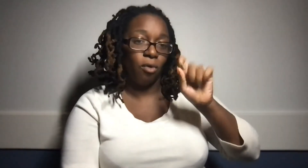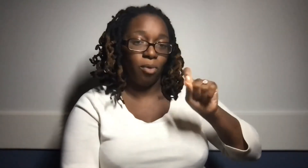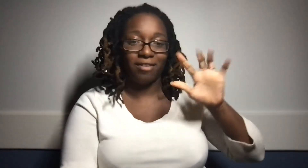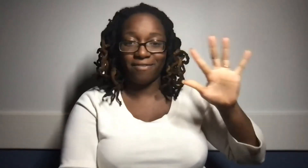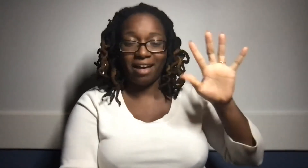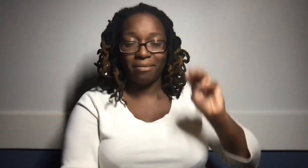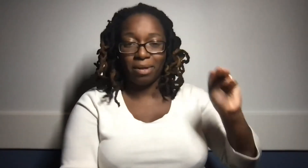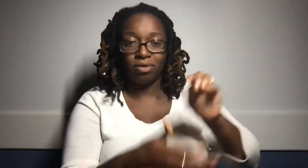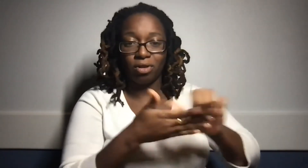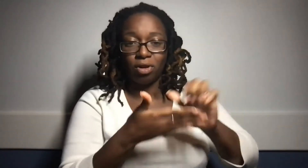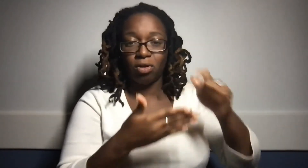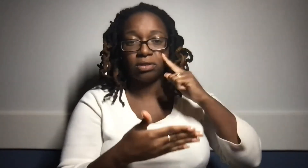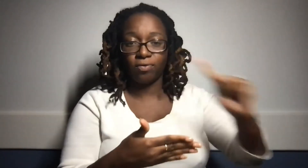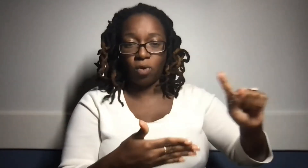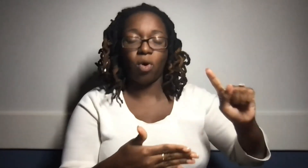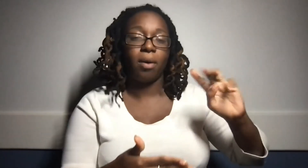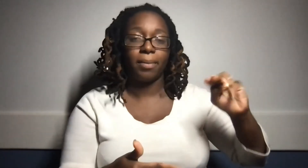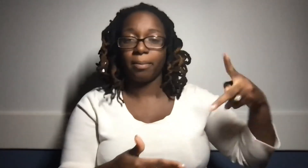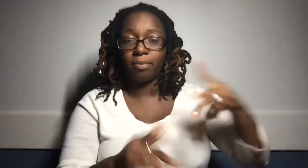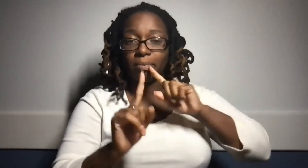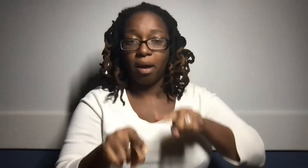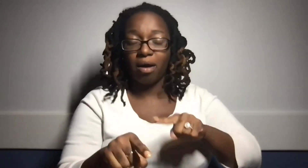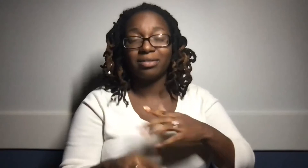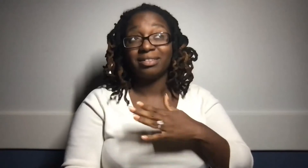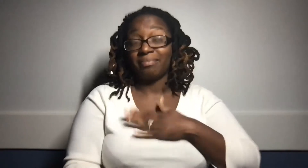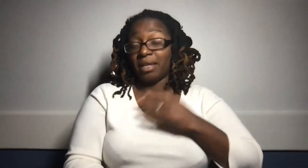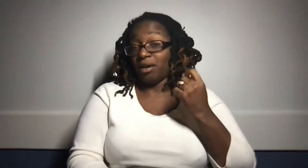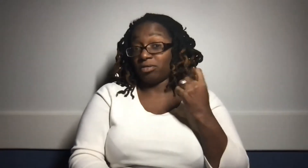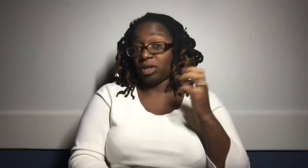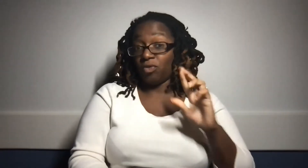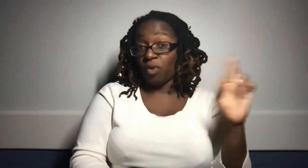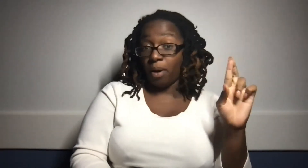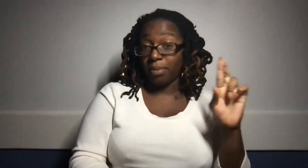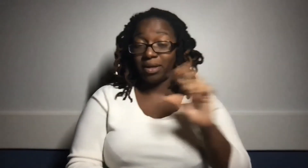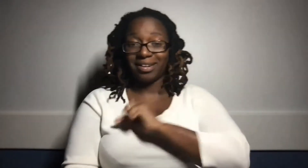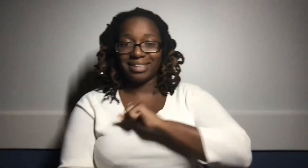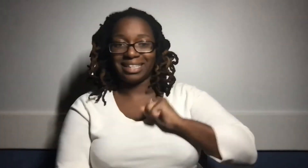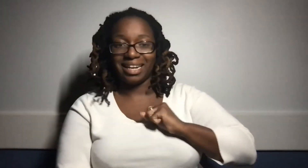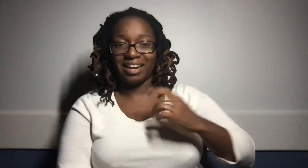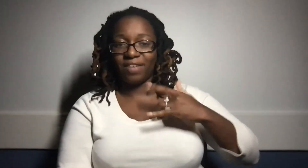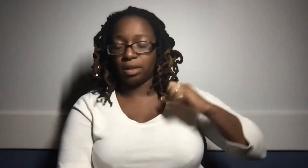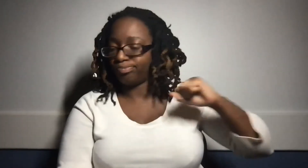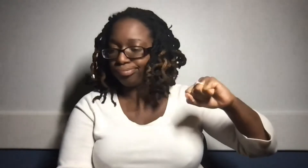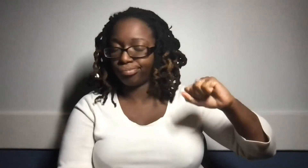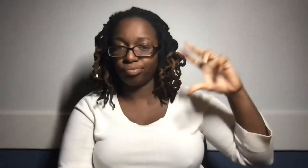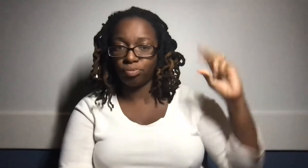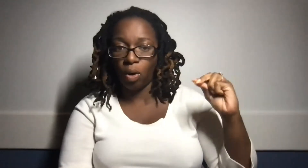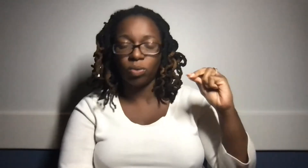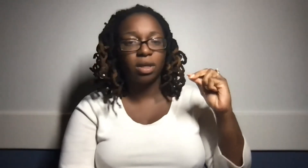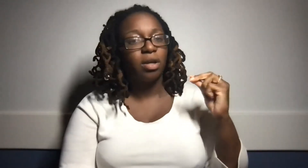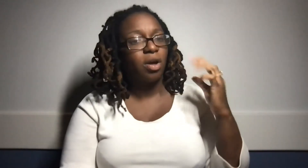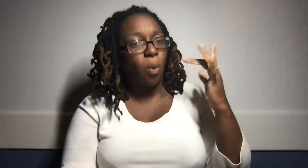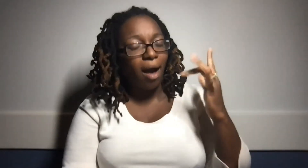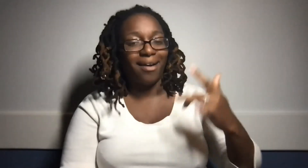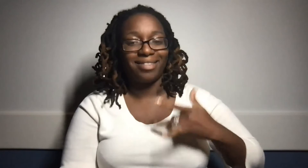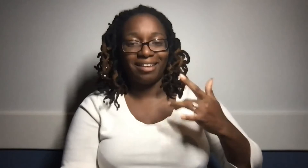for monkeypox response. And my understanding is that Republicans in the Senate are blocking this. And they're saying that they're doing that because it will